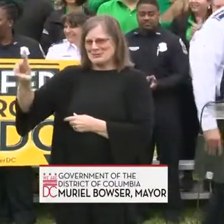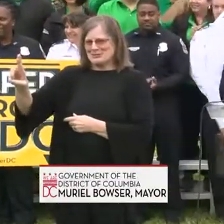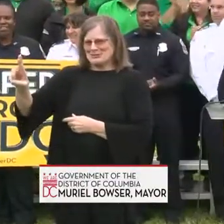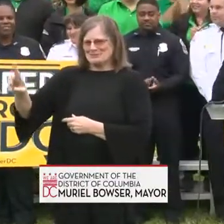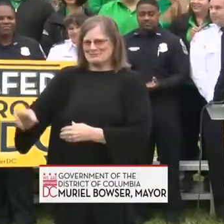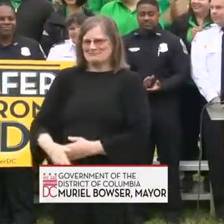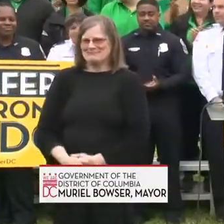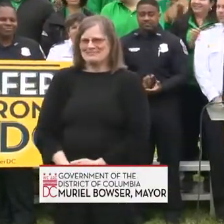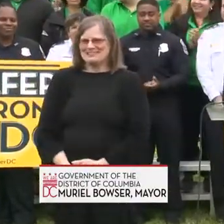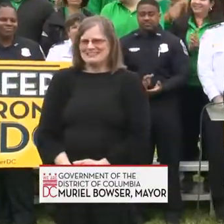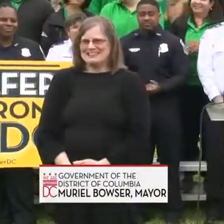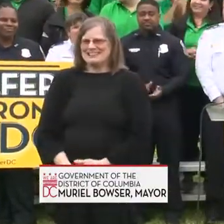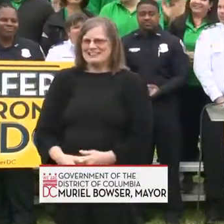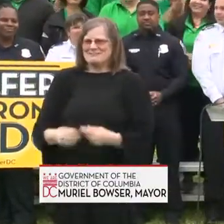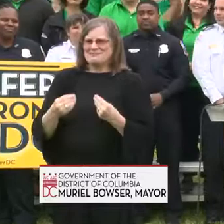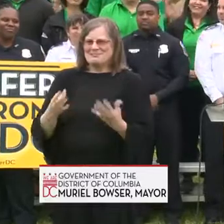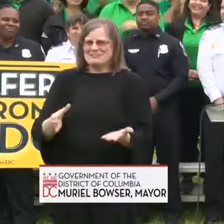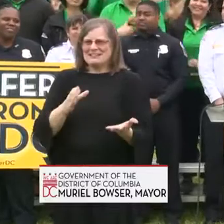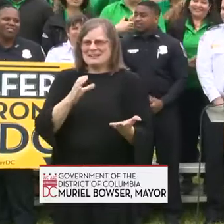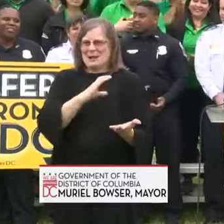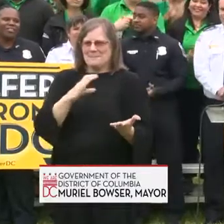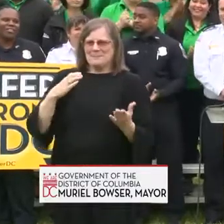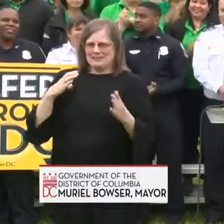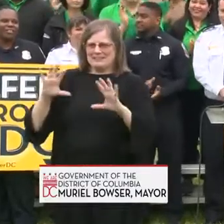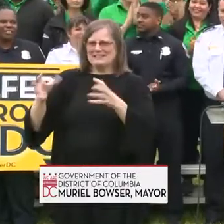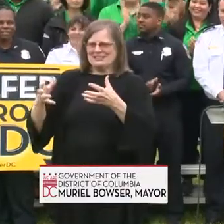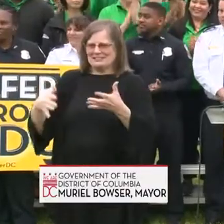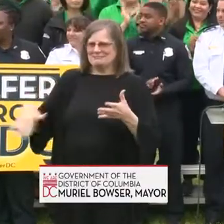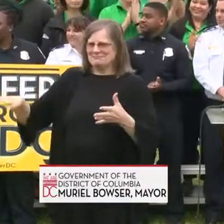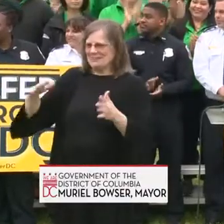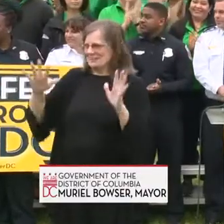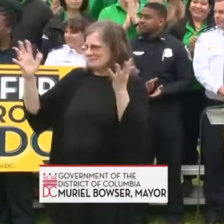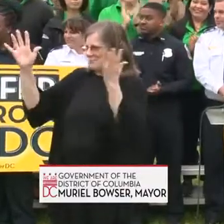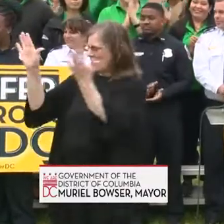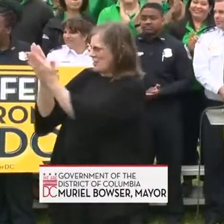Let's give our commissioner a big round of applause.